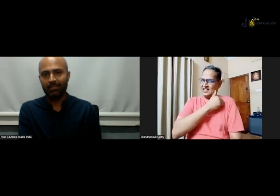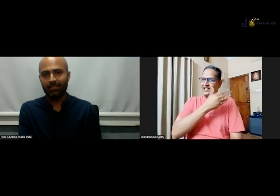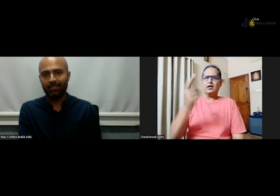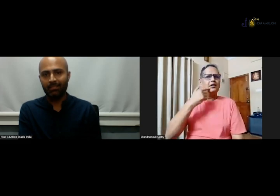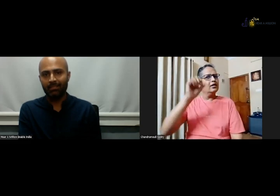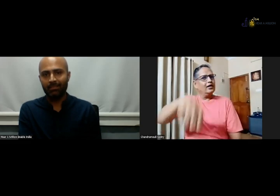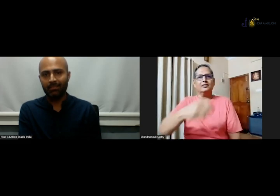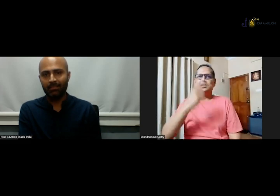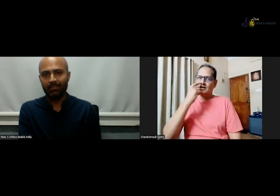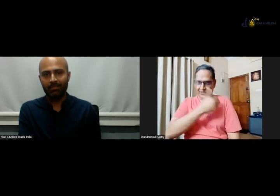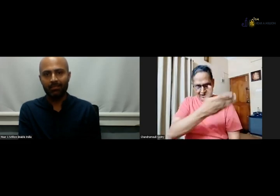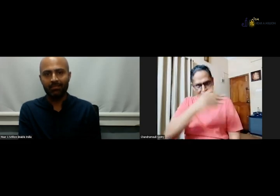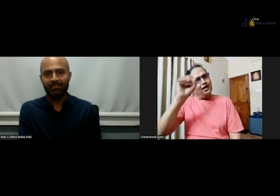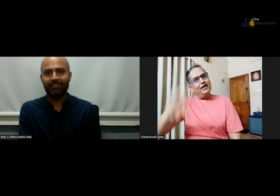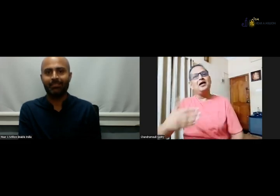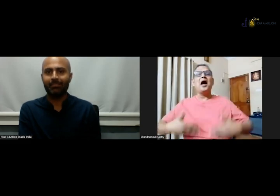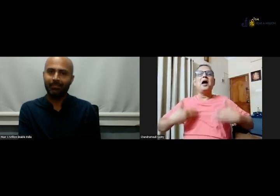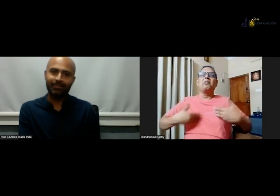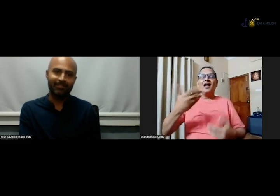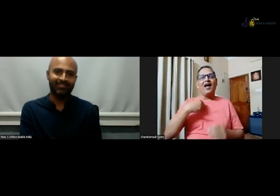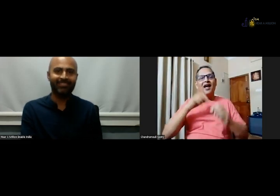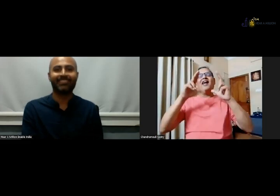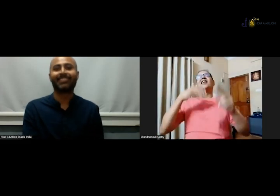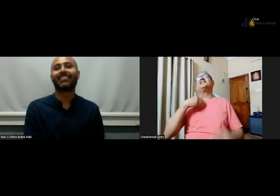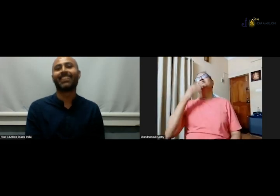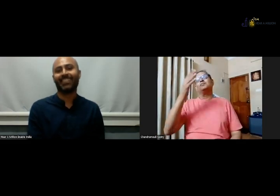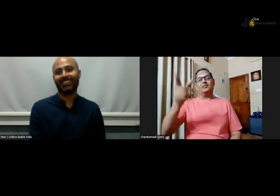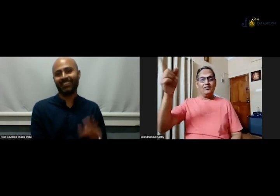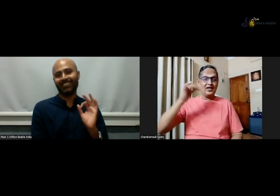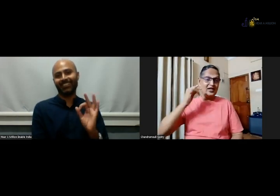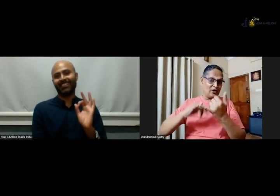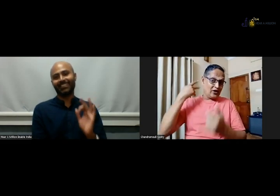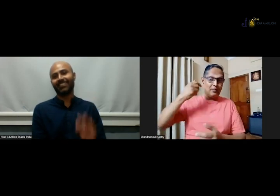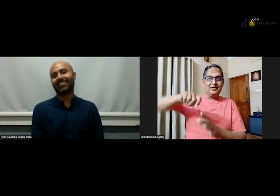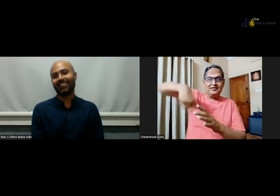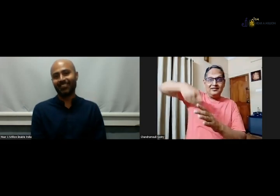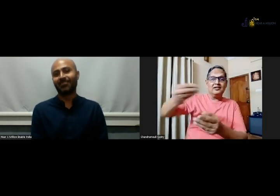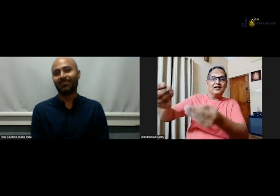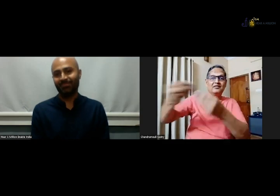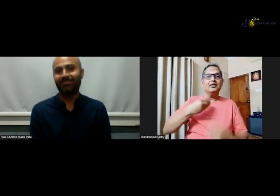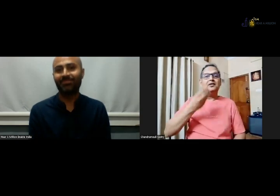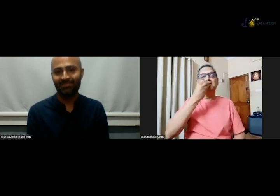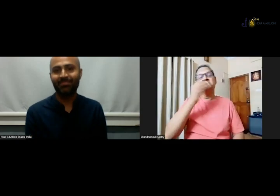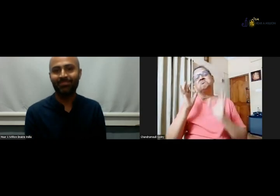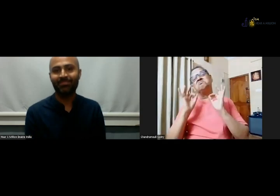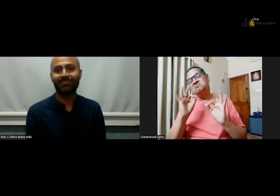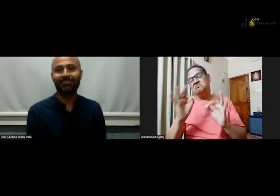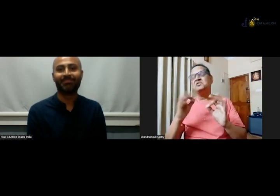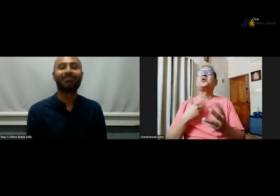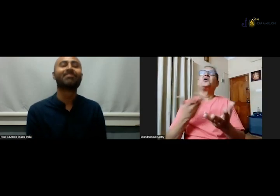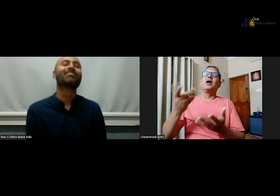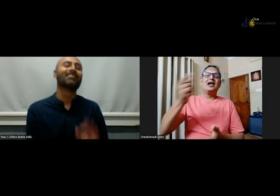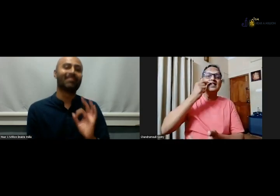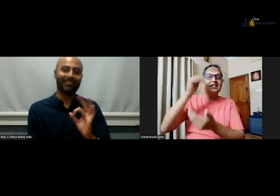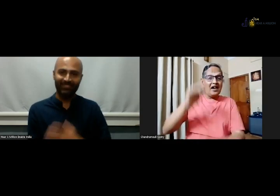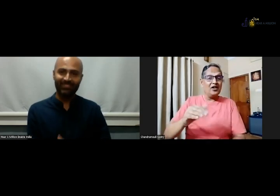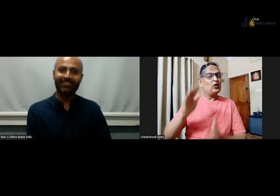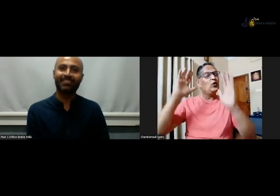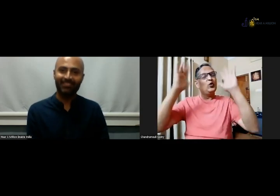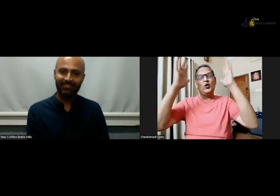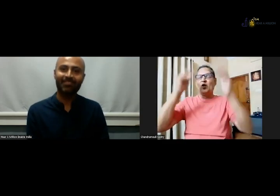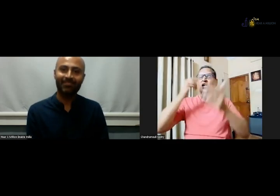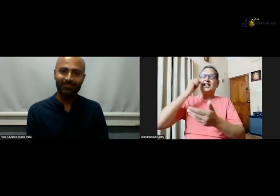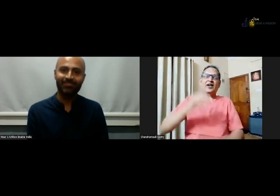Then I told about me, who I am, and everything. Yes, they